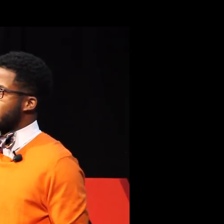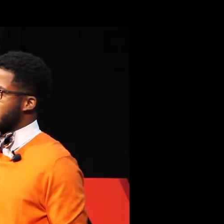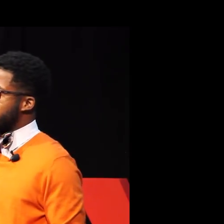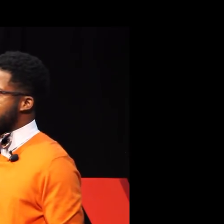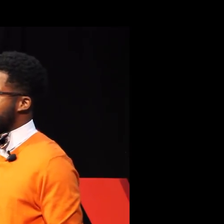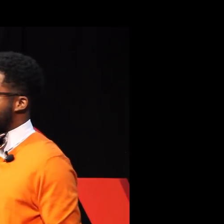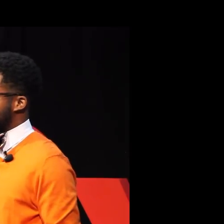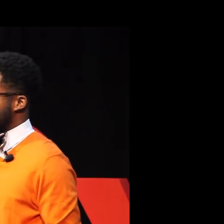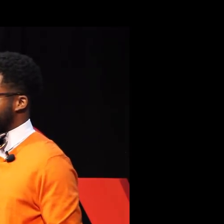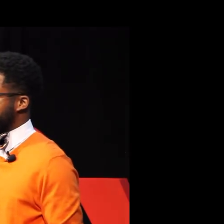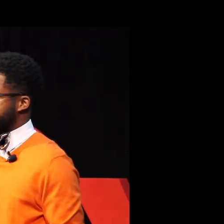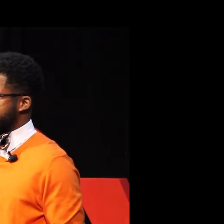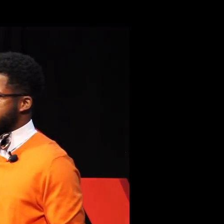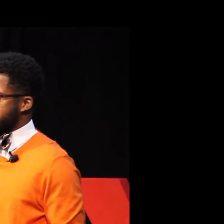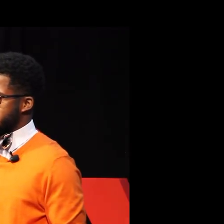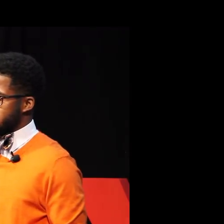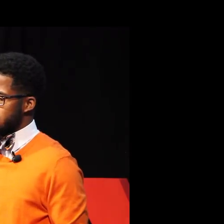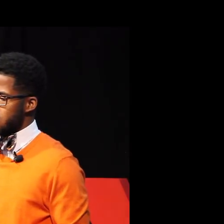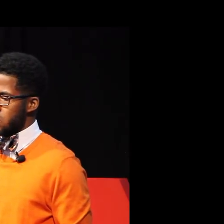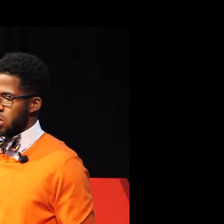But it certainly will require work.